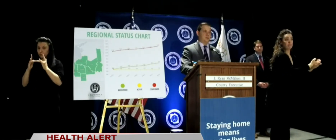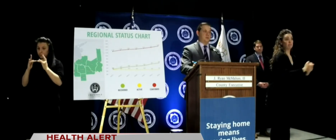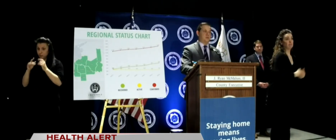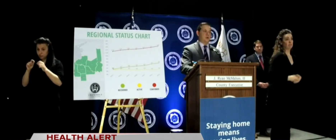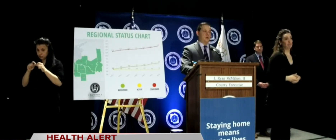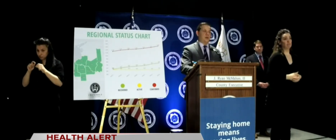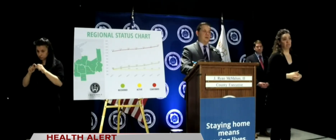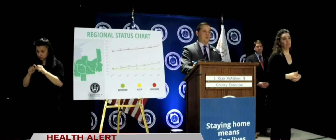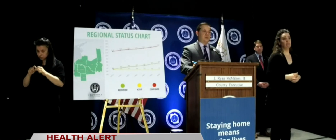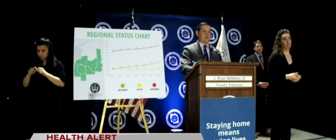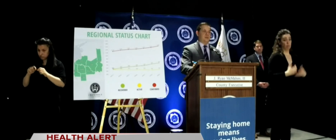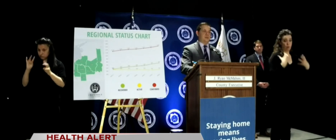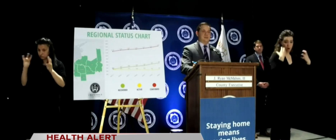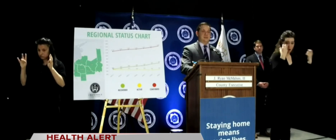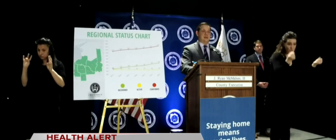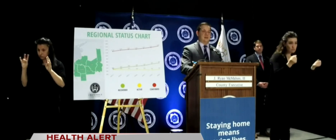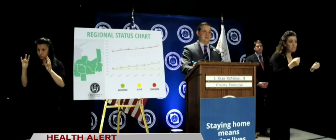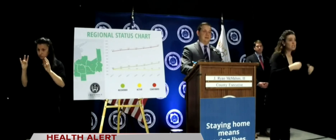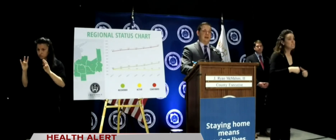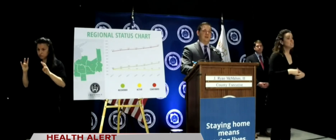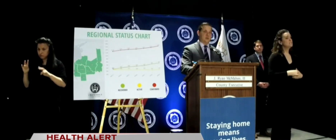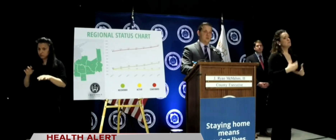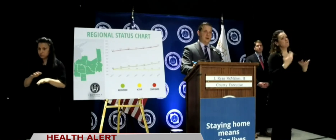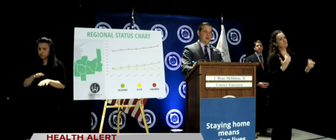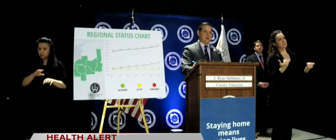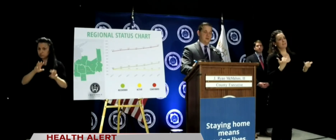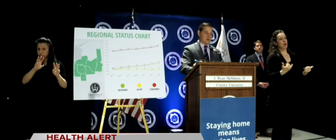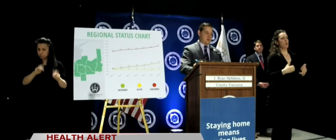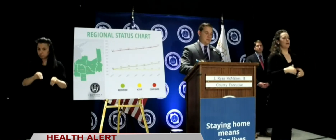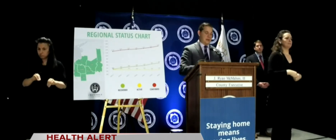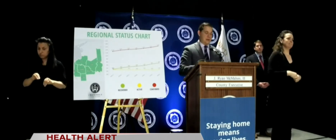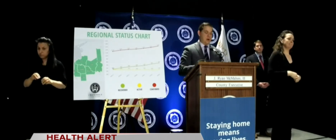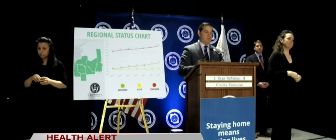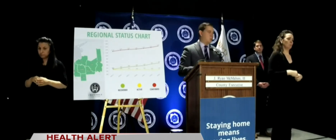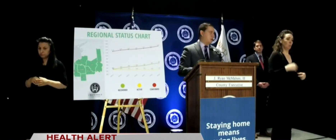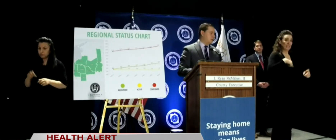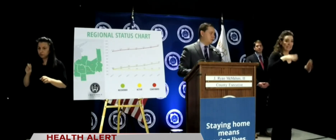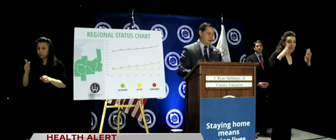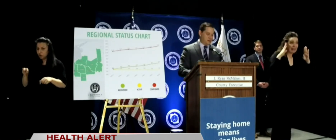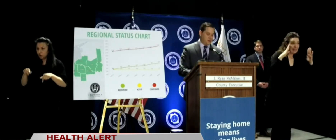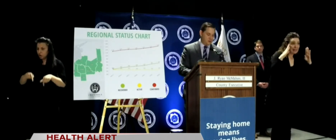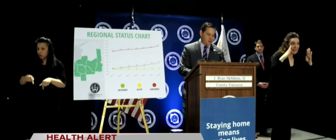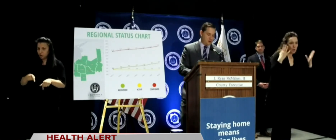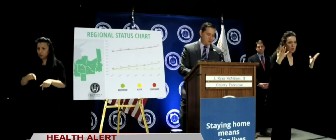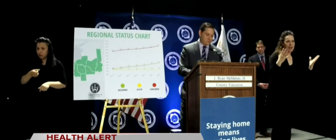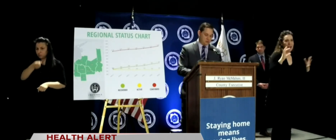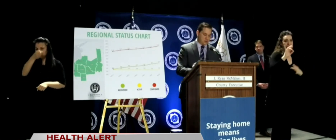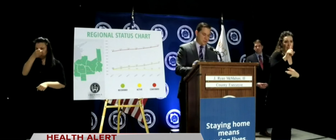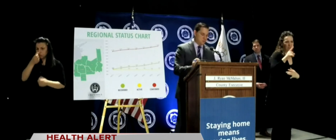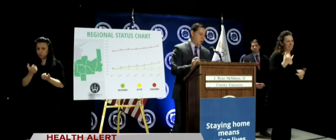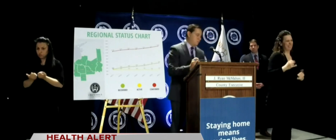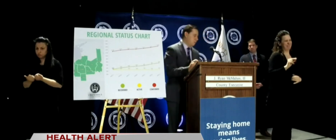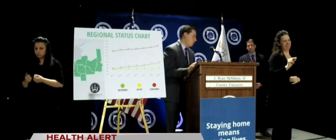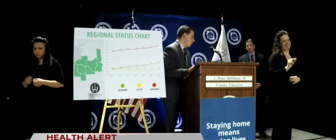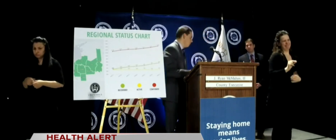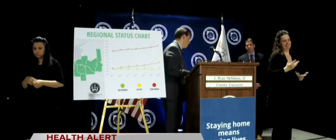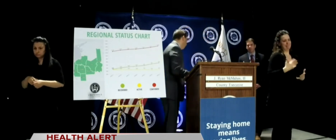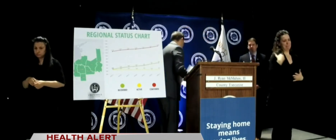don't know that really this is on anyone's radar that much, but I'll let the mayor touch on that as